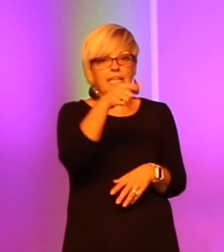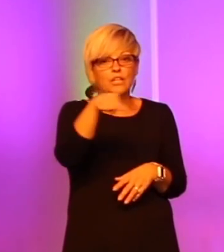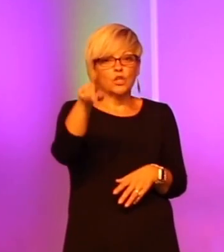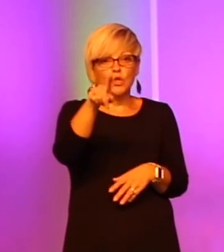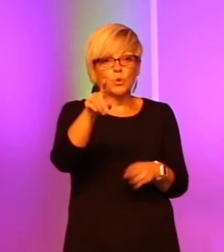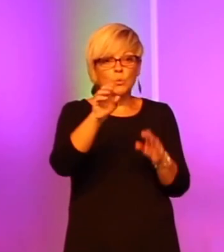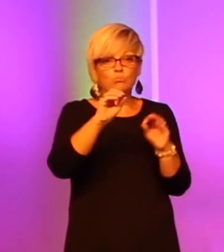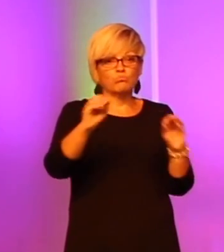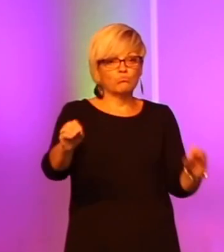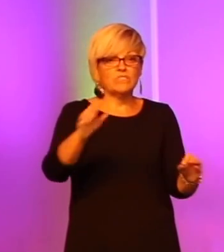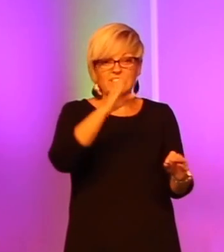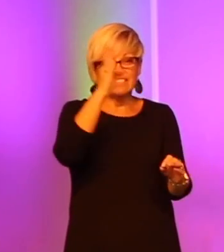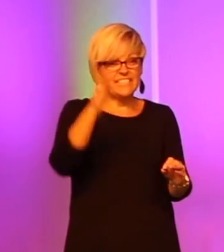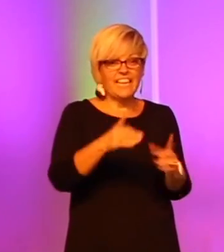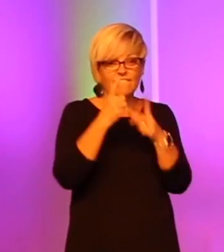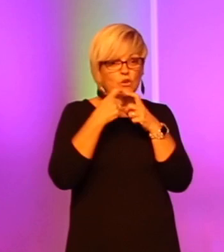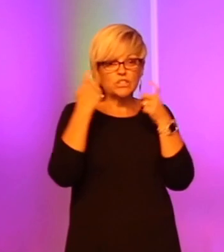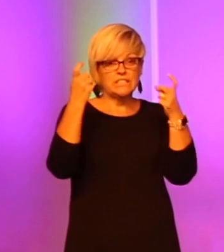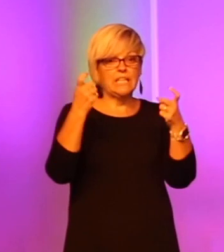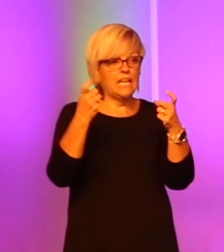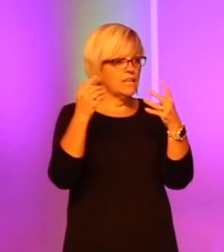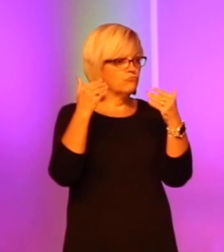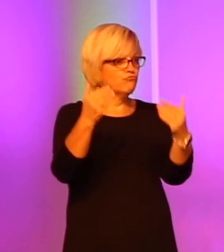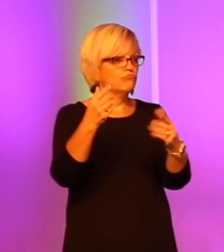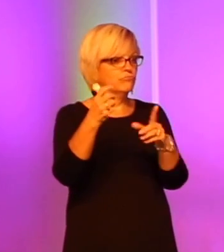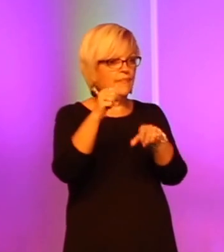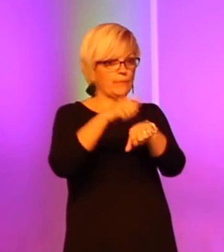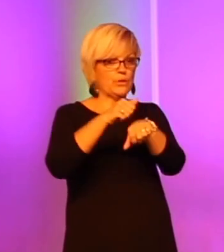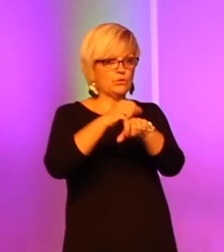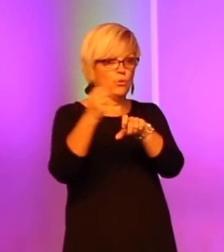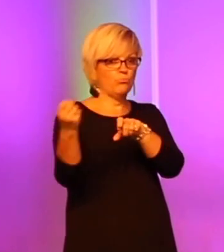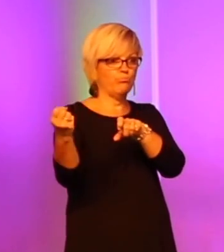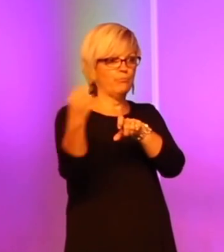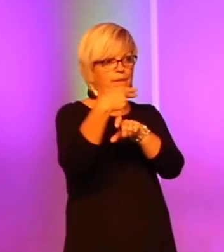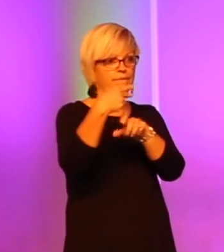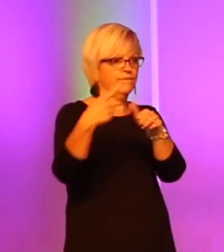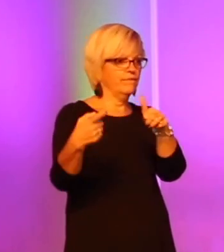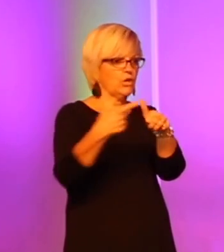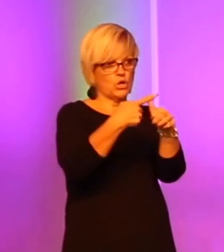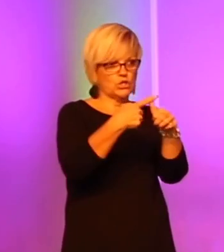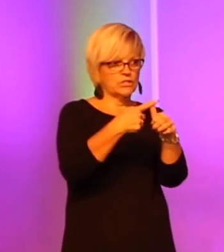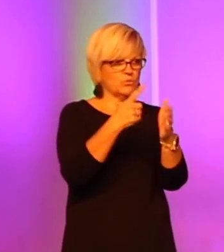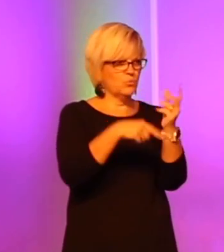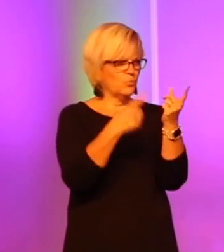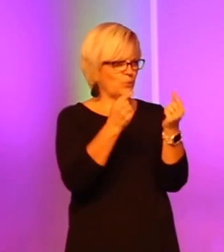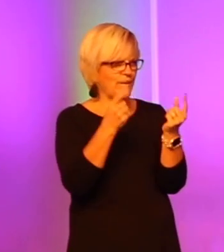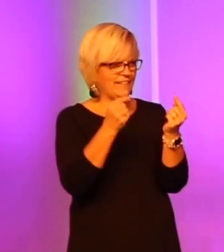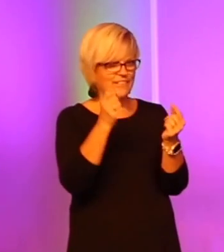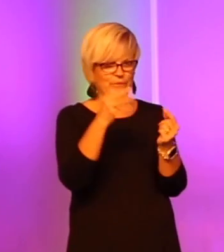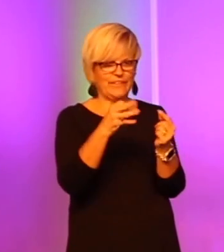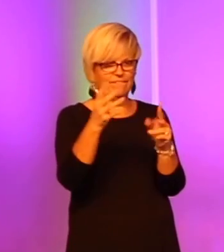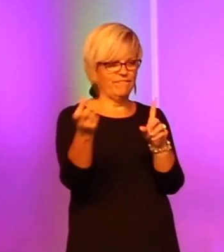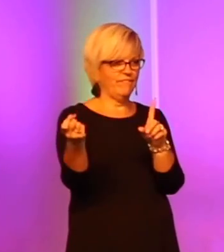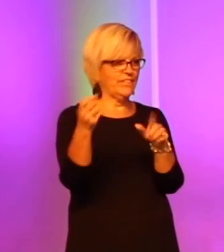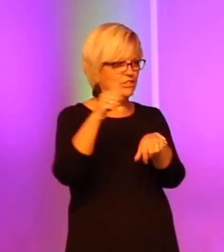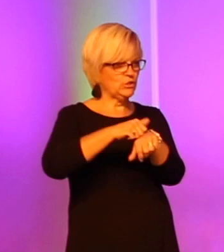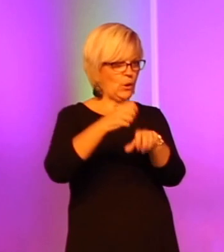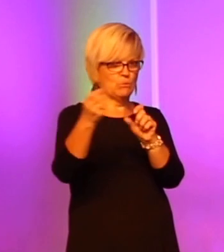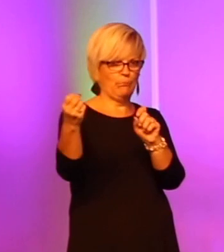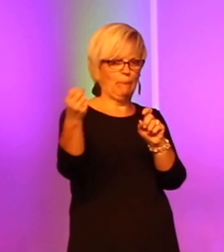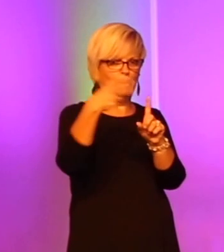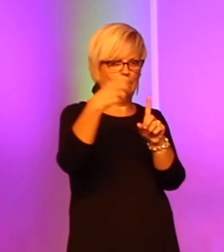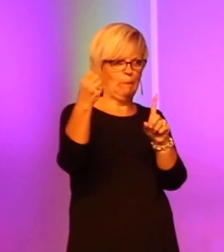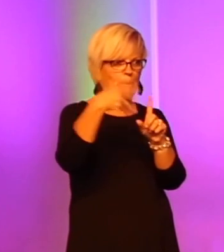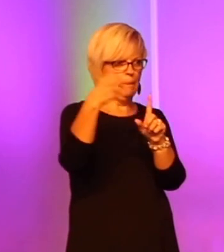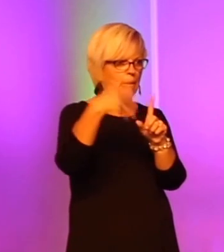sin, let him cast the first stone. And what are they going to do now, right? If they stone her, as the law requires, they're now claiming to